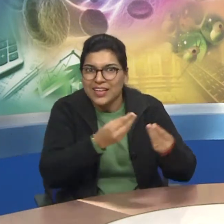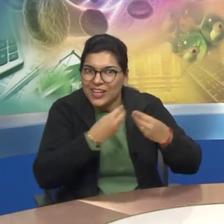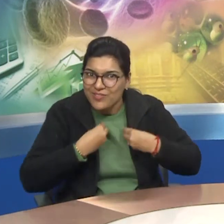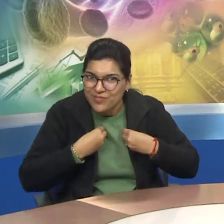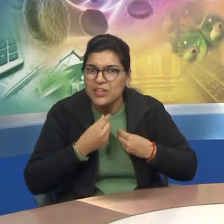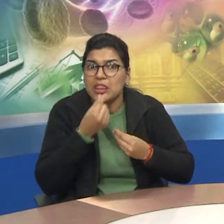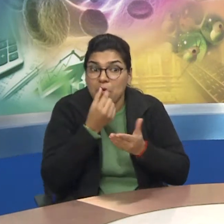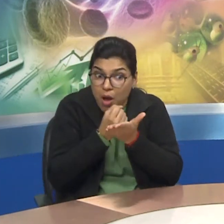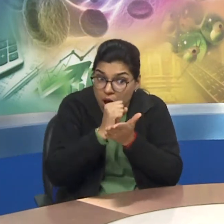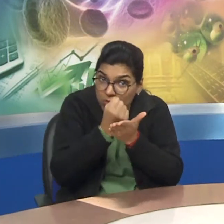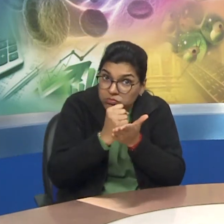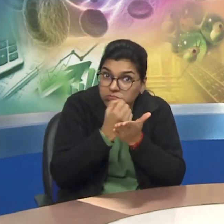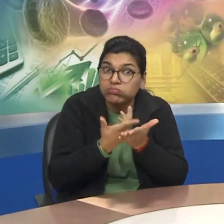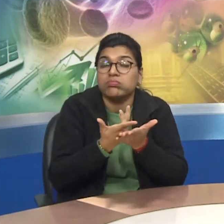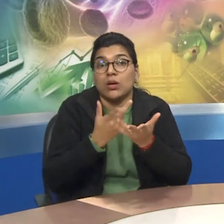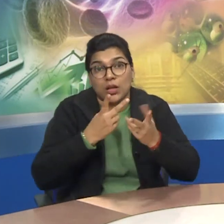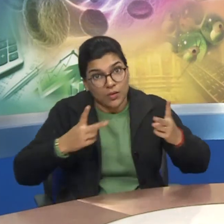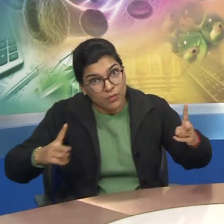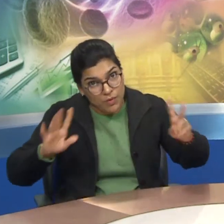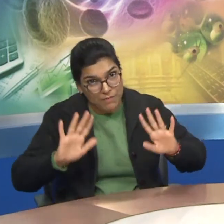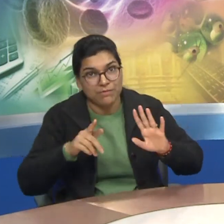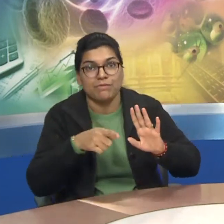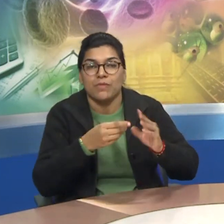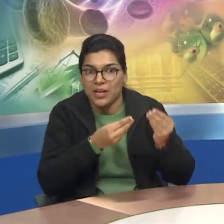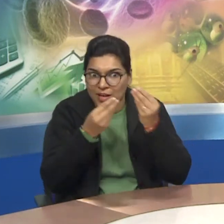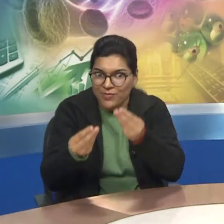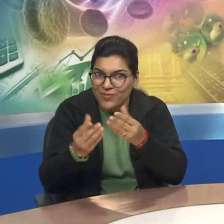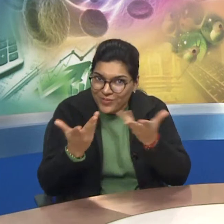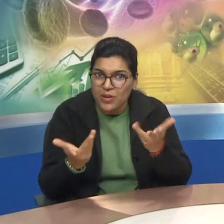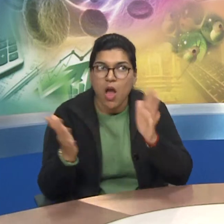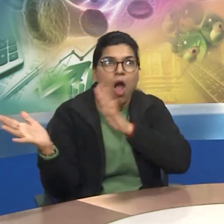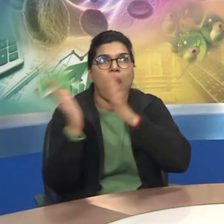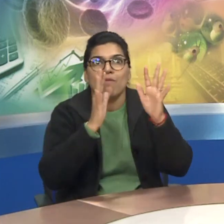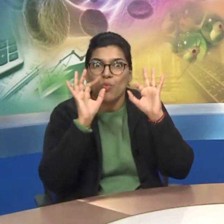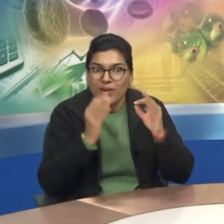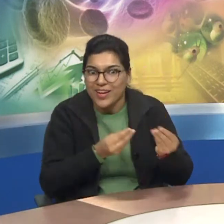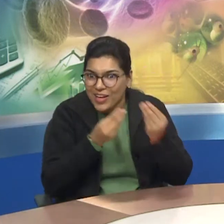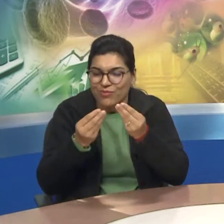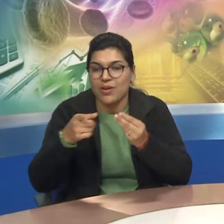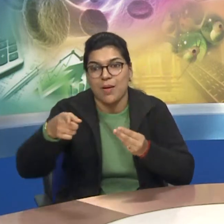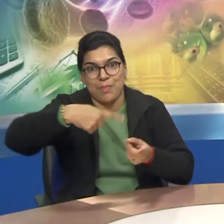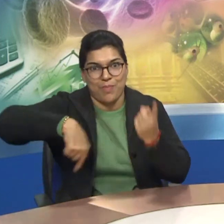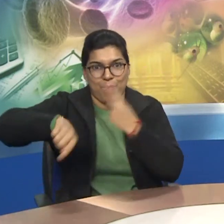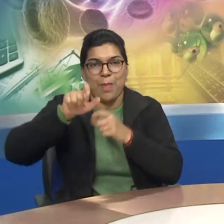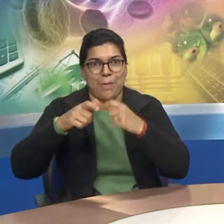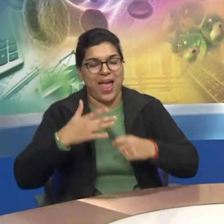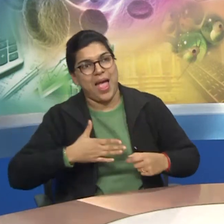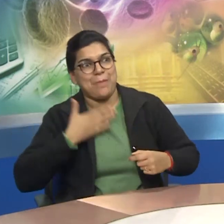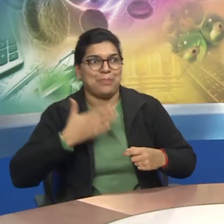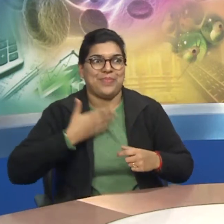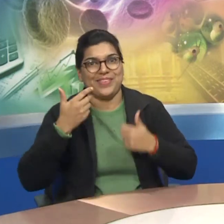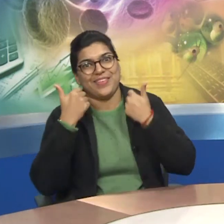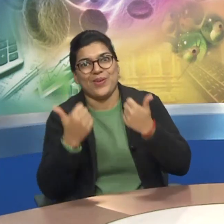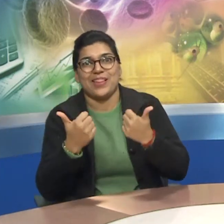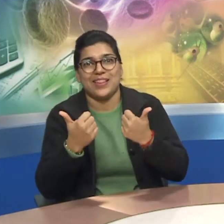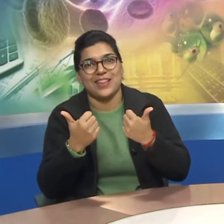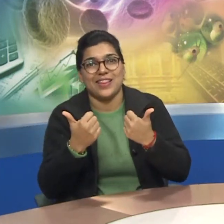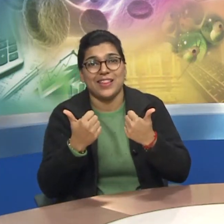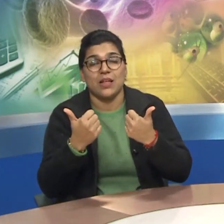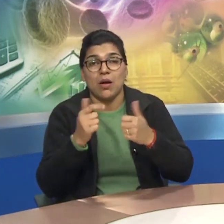They are not only beautiful, but they also sustain, preserve,